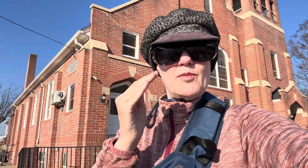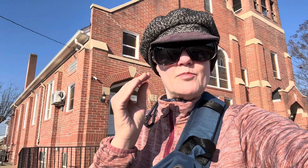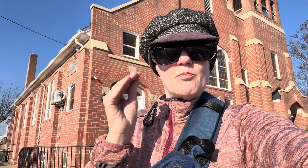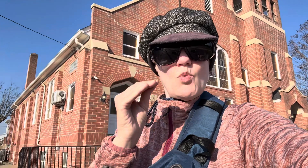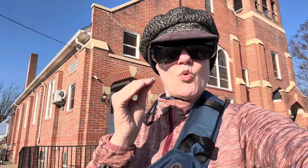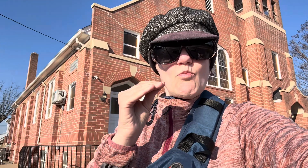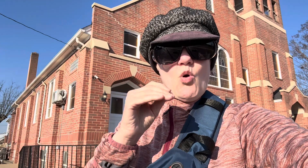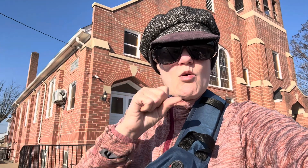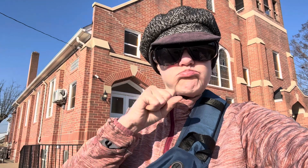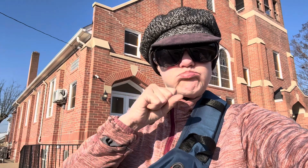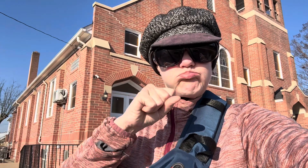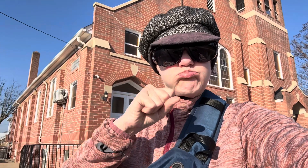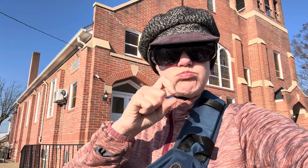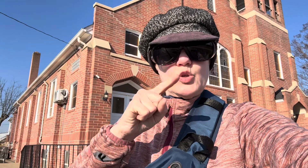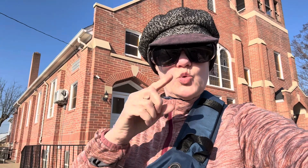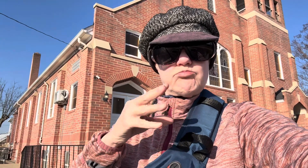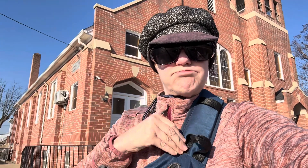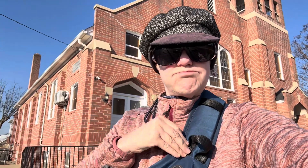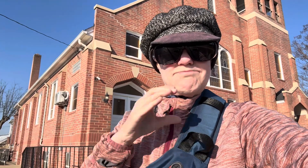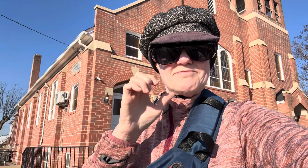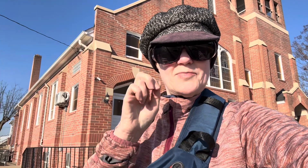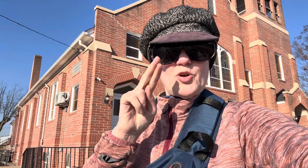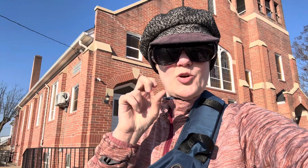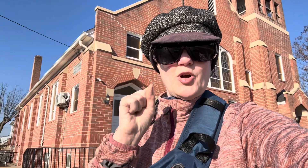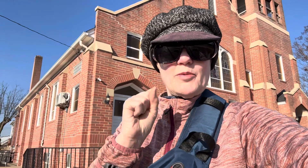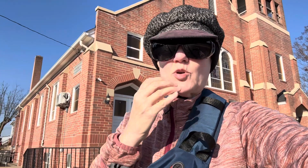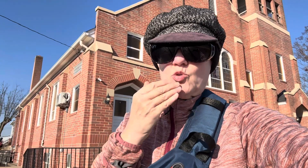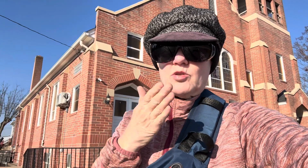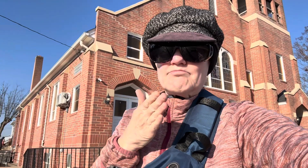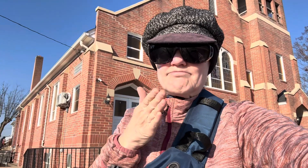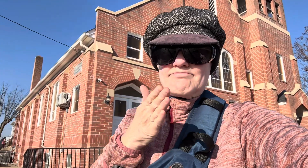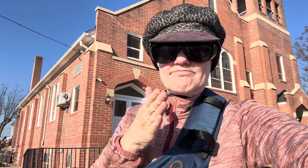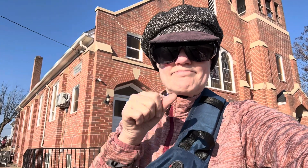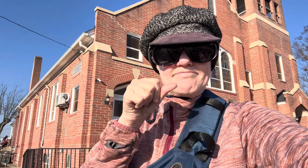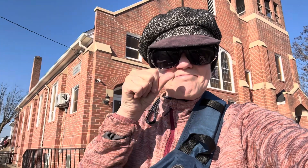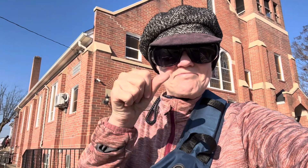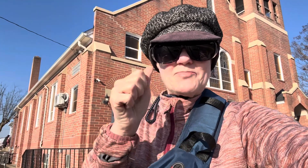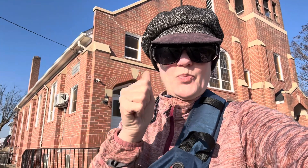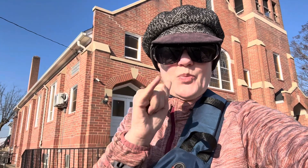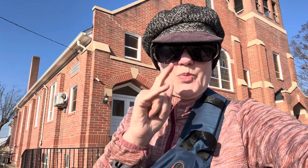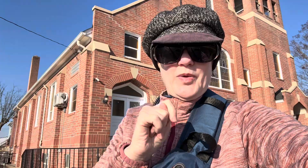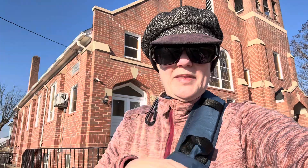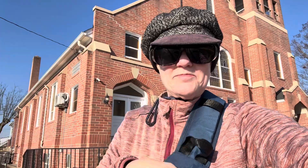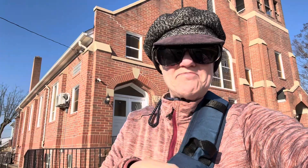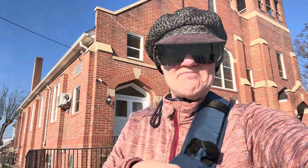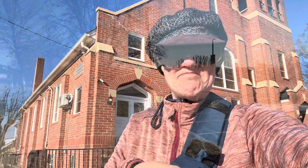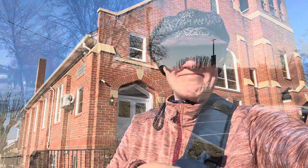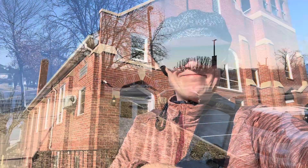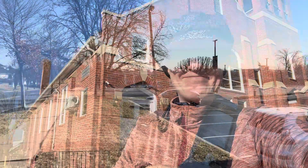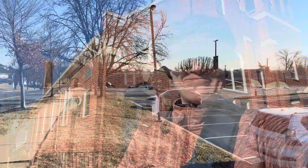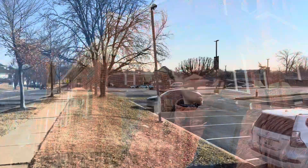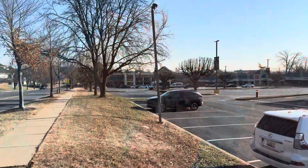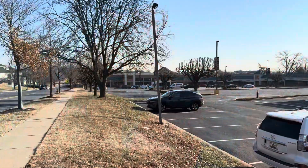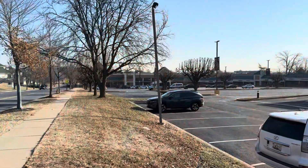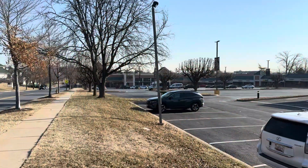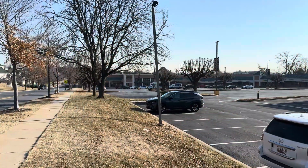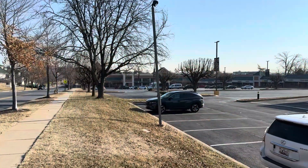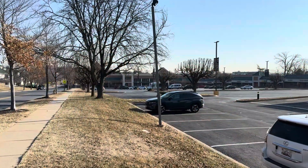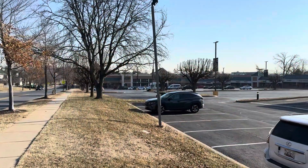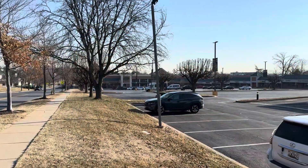So your cells can become more and more insulin resistant, and that's a good motivation to stick with it.